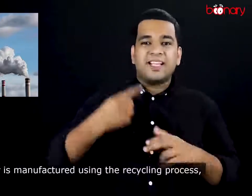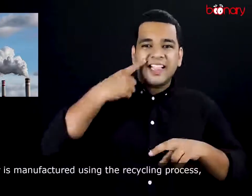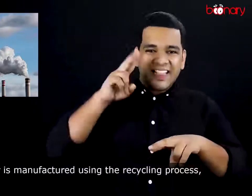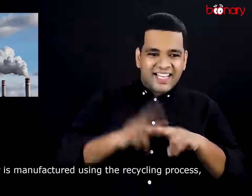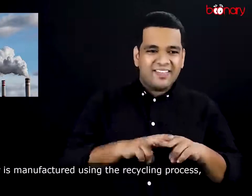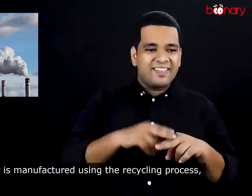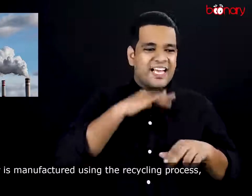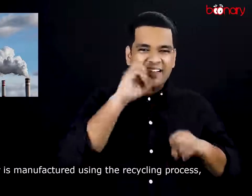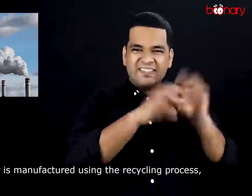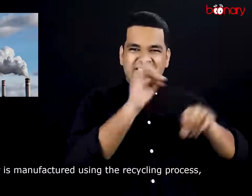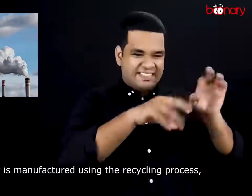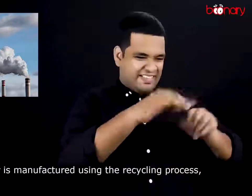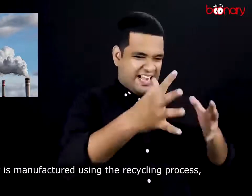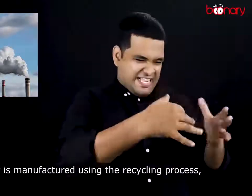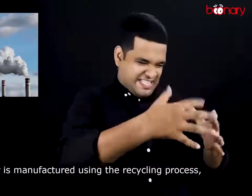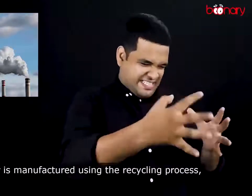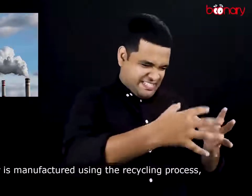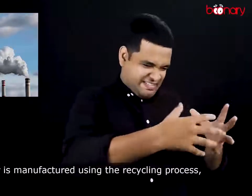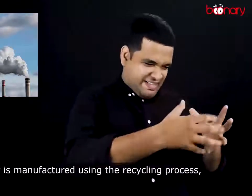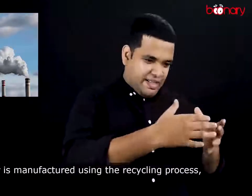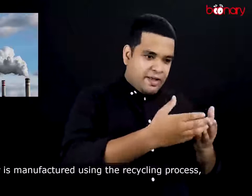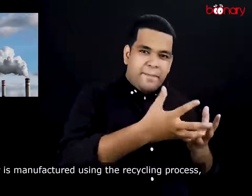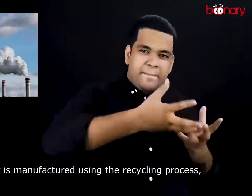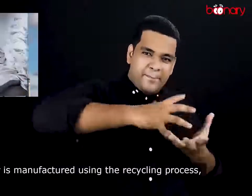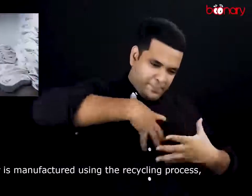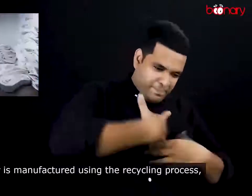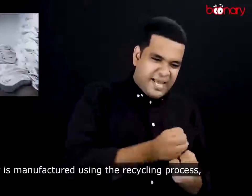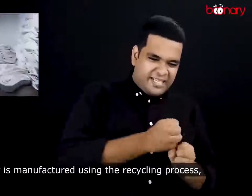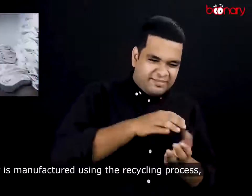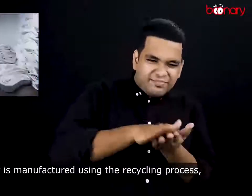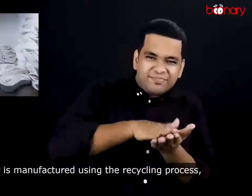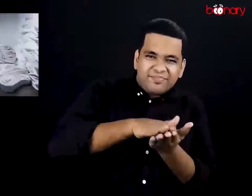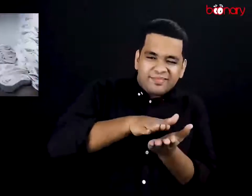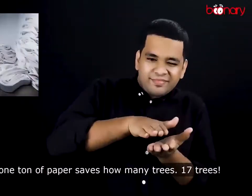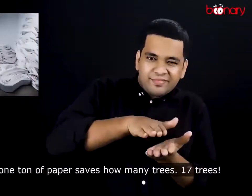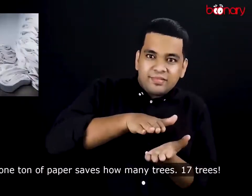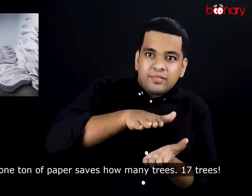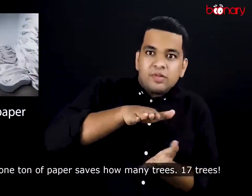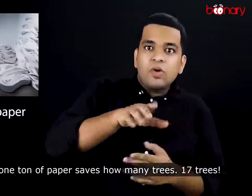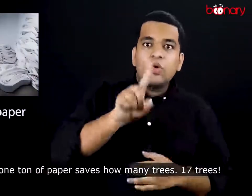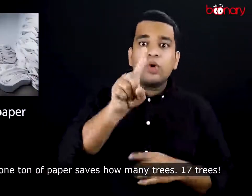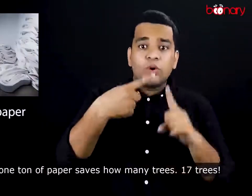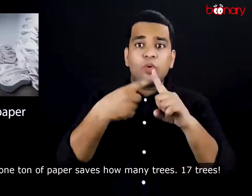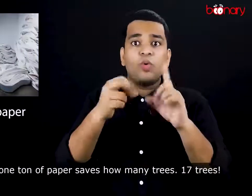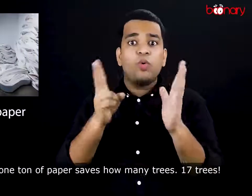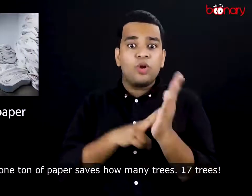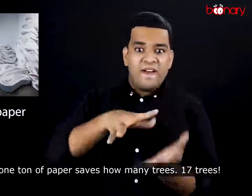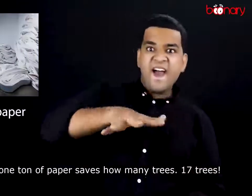If paper is manufactured using the recycling process, producing 1 ton of